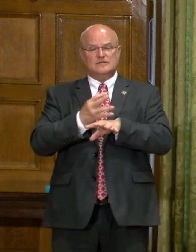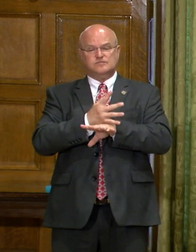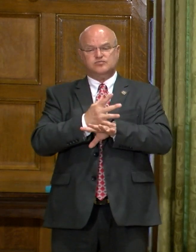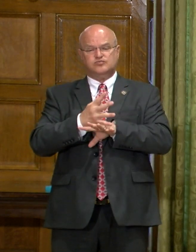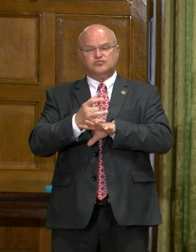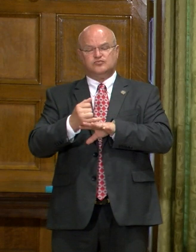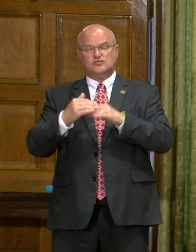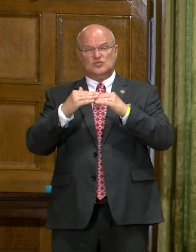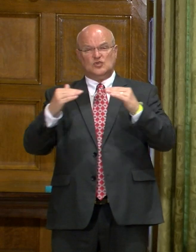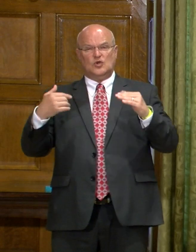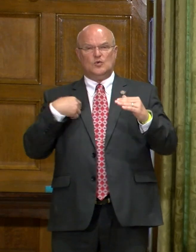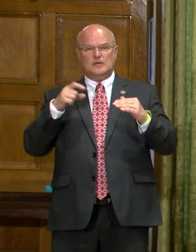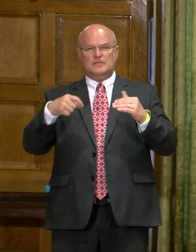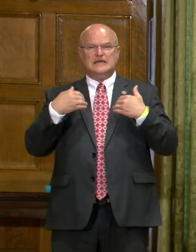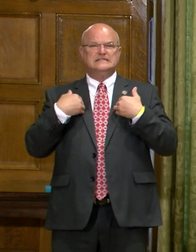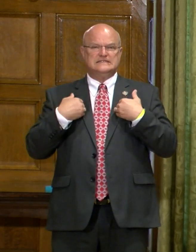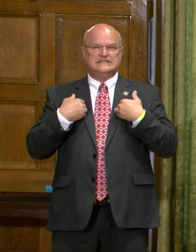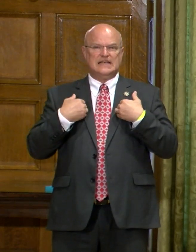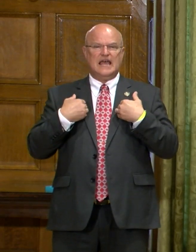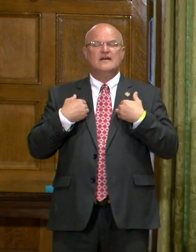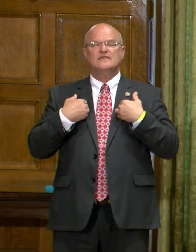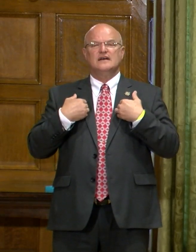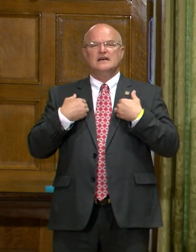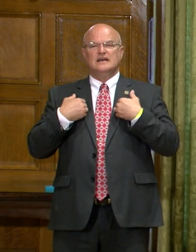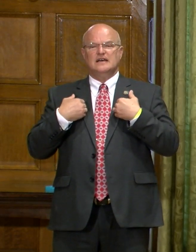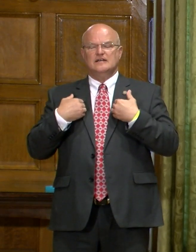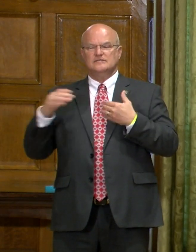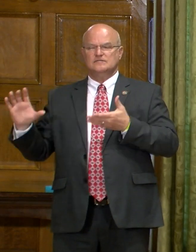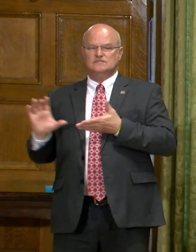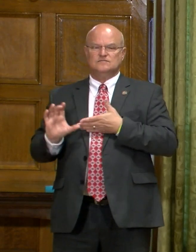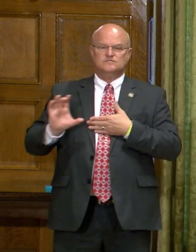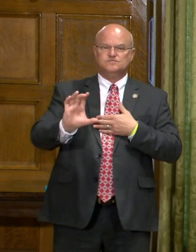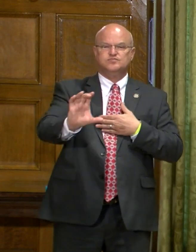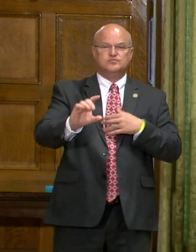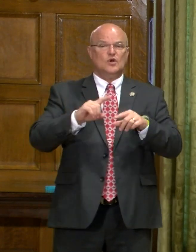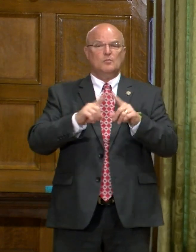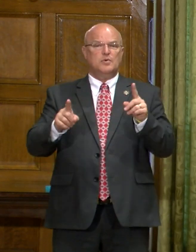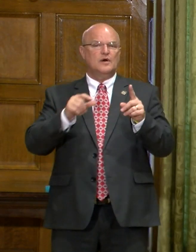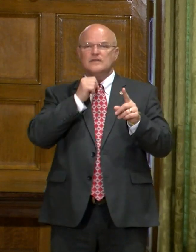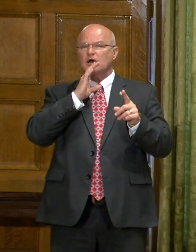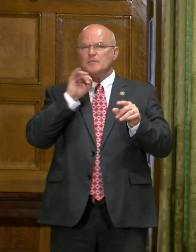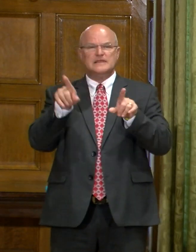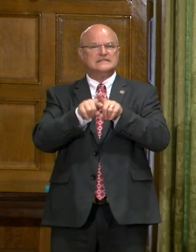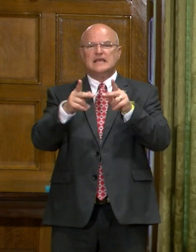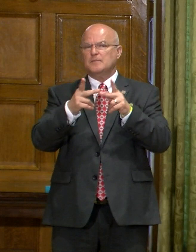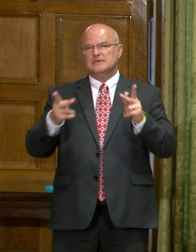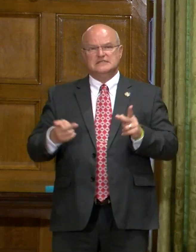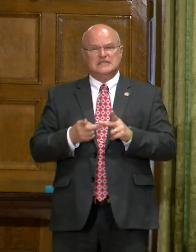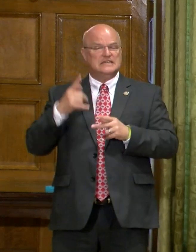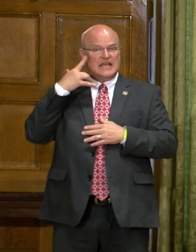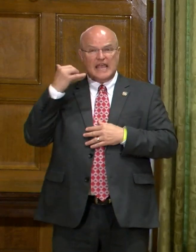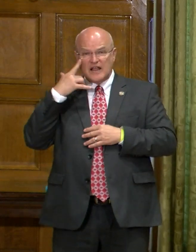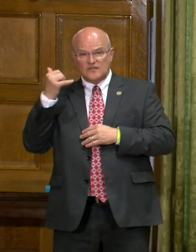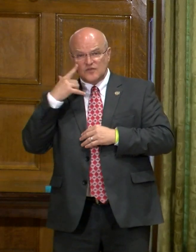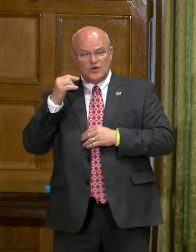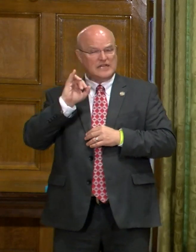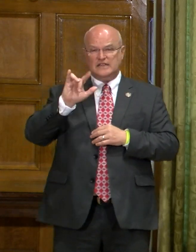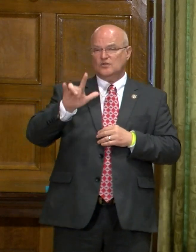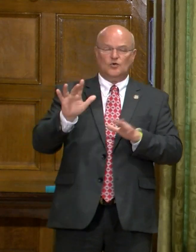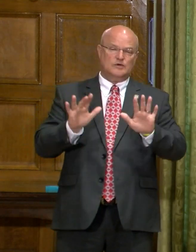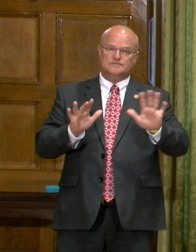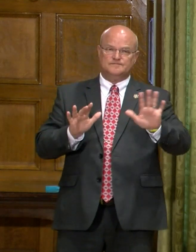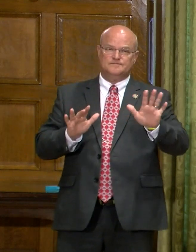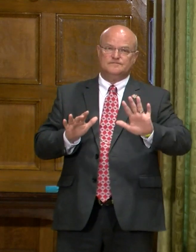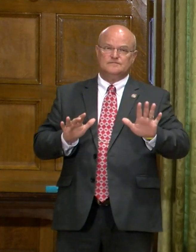down to a certain level, we have to have it refunded, but we're not going to be in the same position as California or